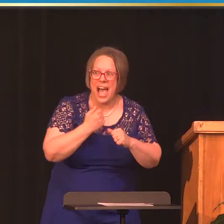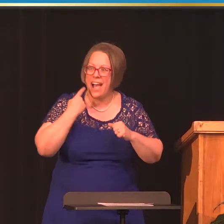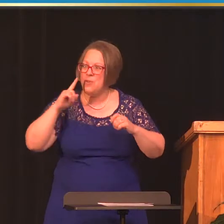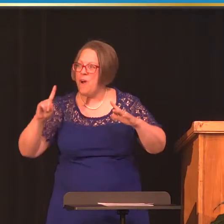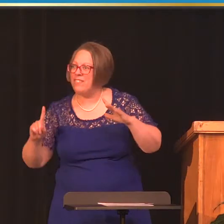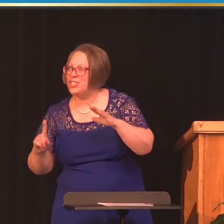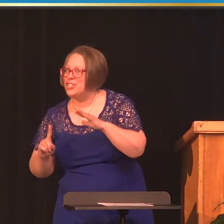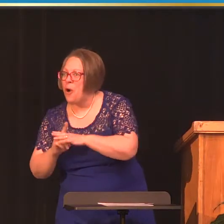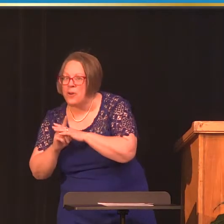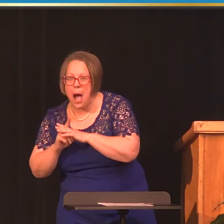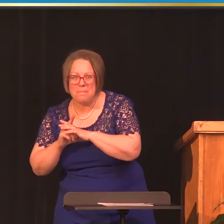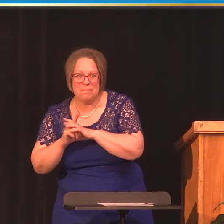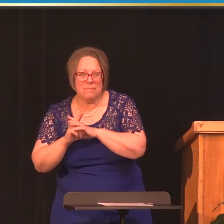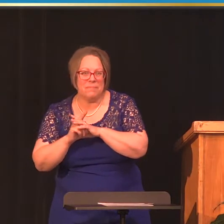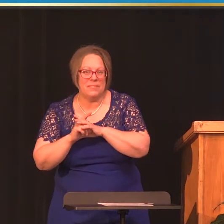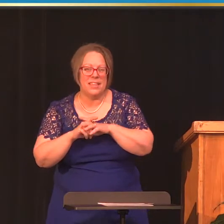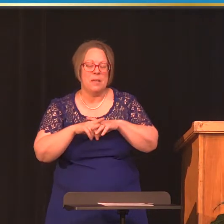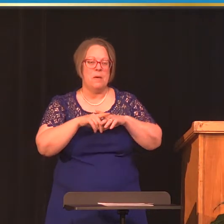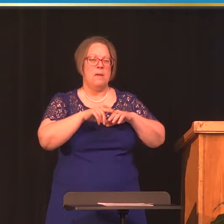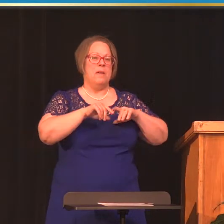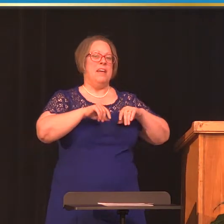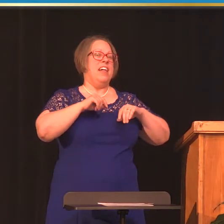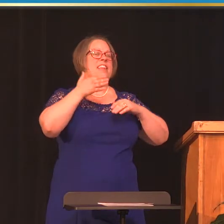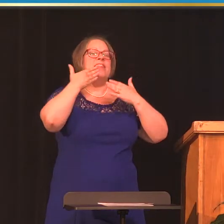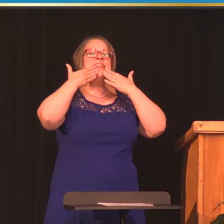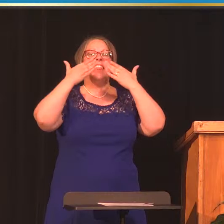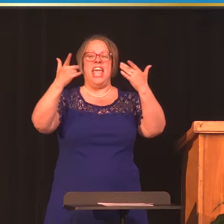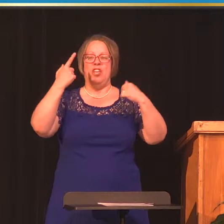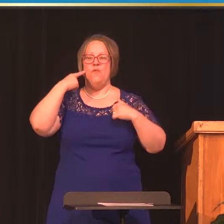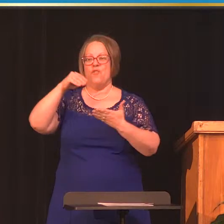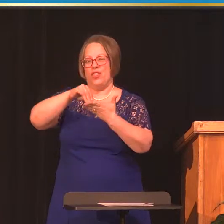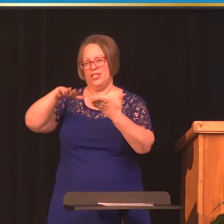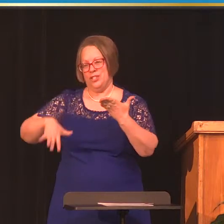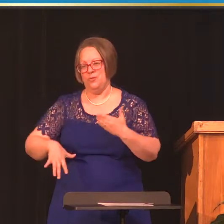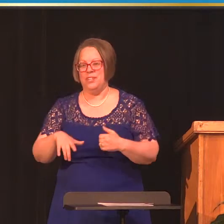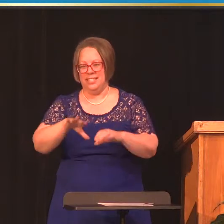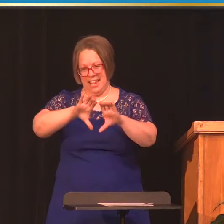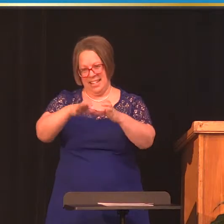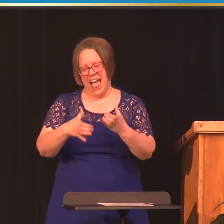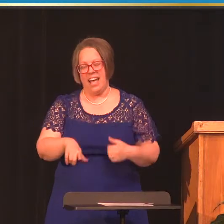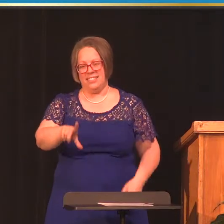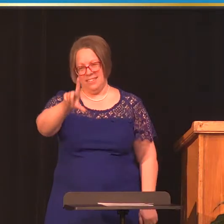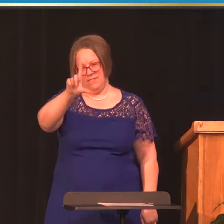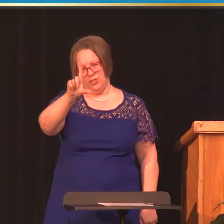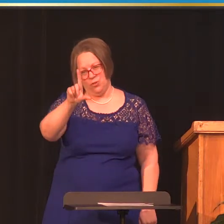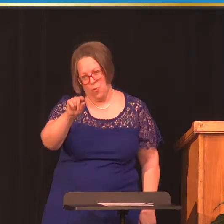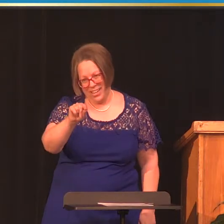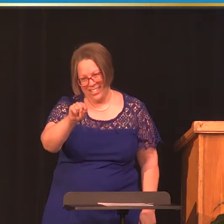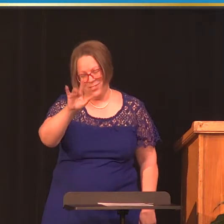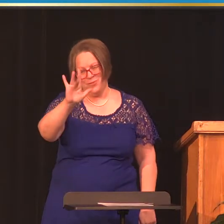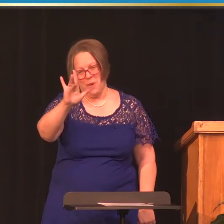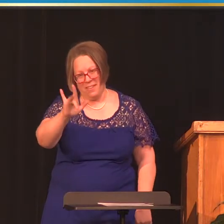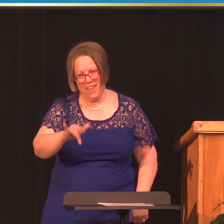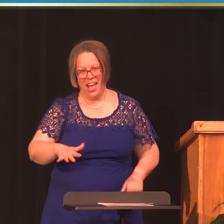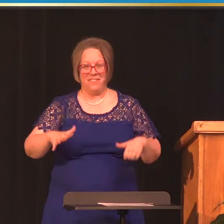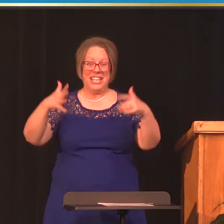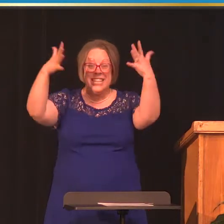our alumni who have come to join us tonight. And of course, thank you to the student class